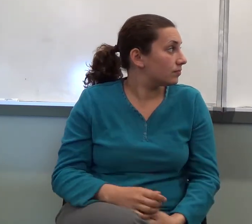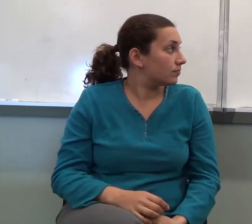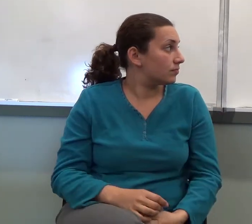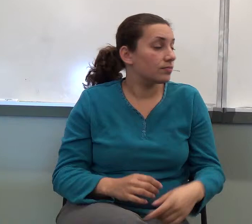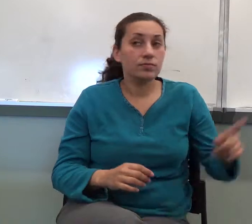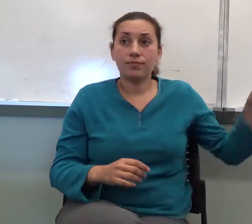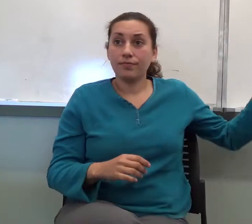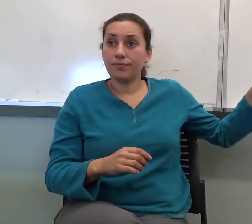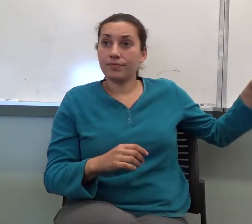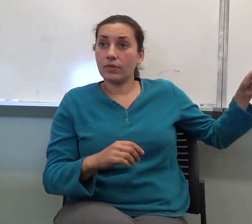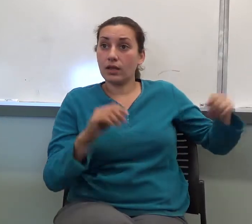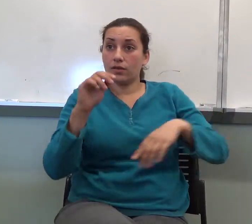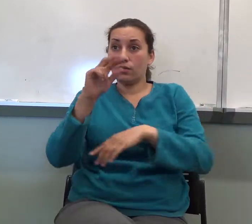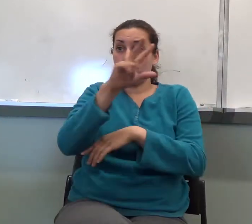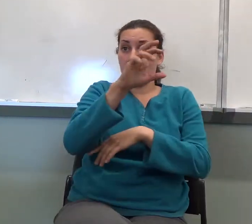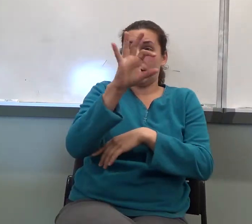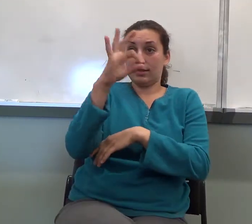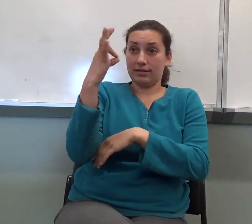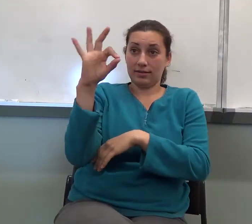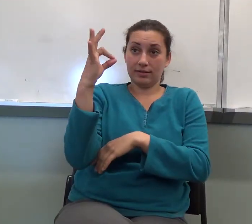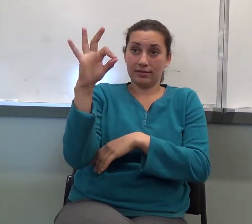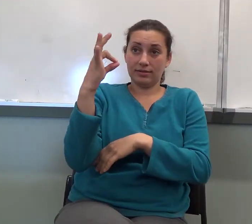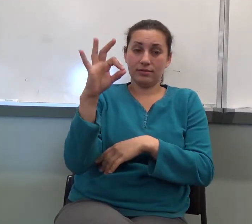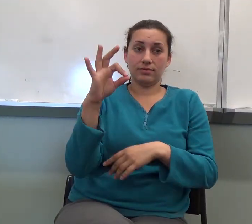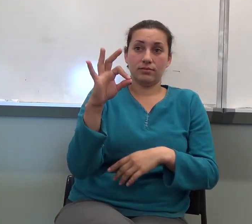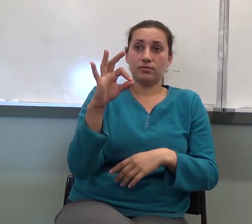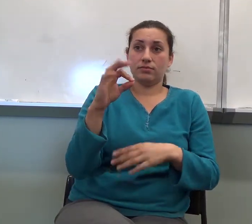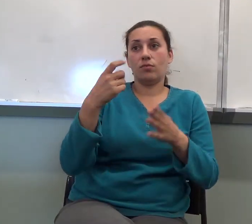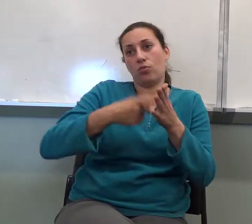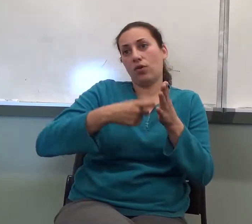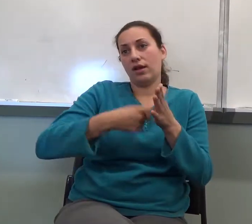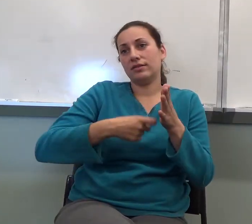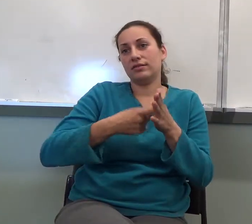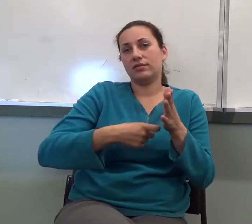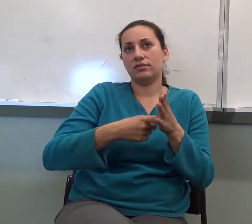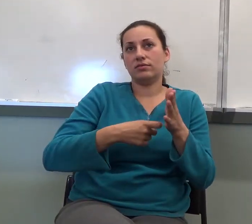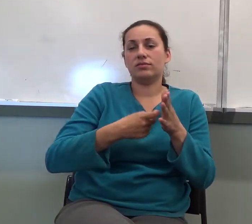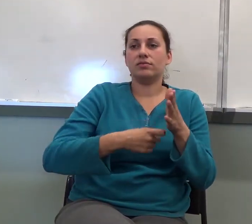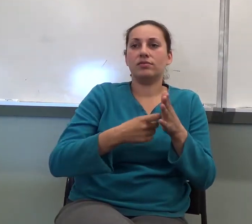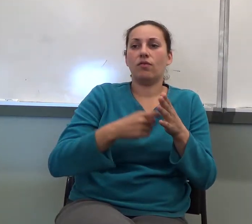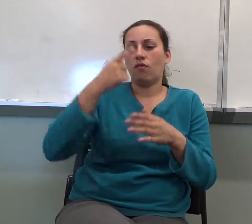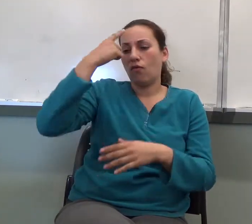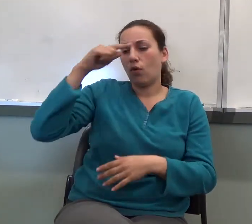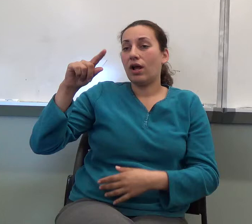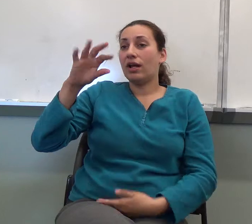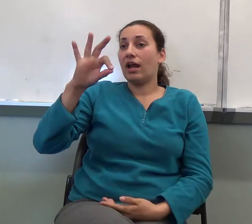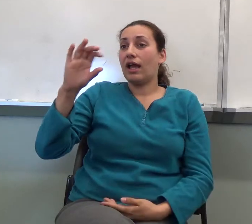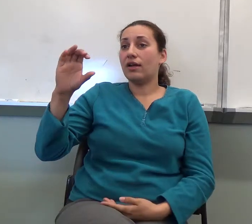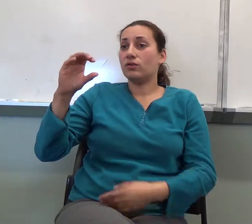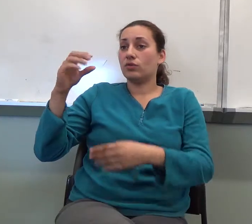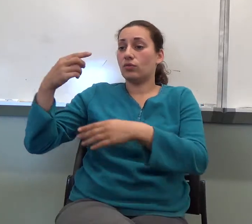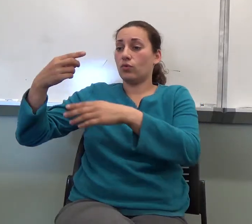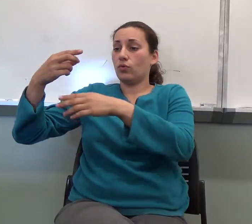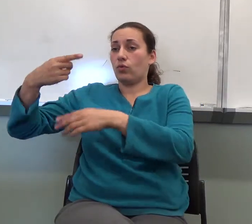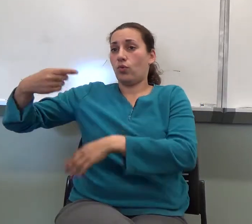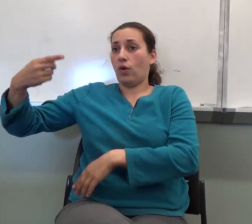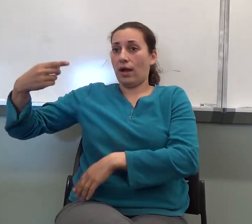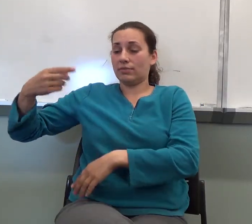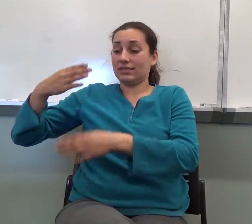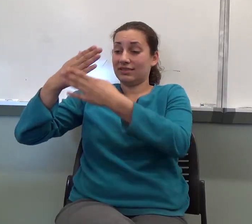that 319, that's the price of this 900 grams, divide by 900. This is dollars